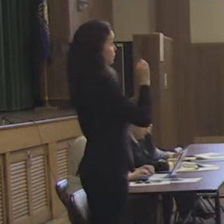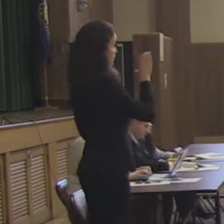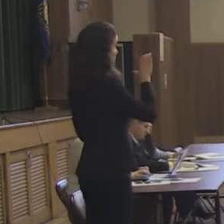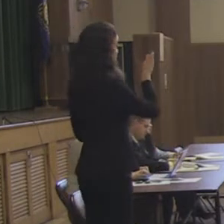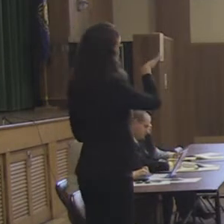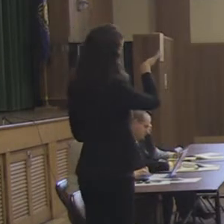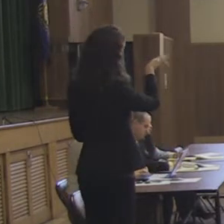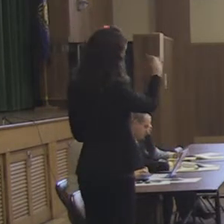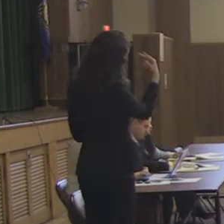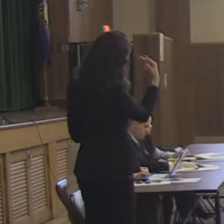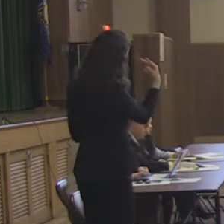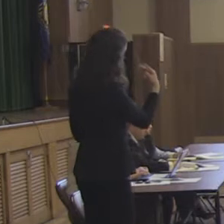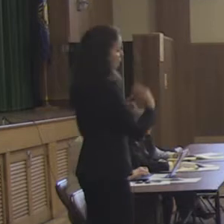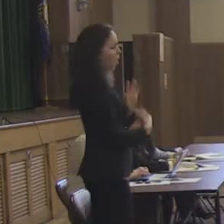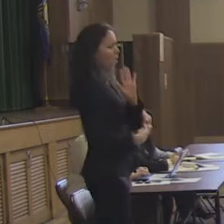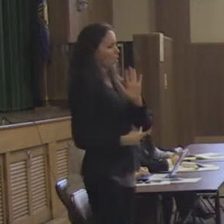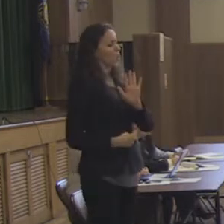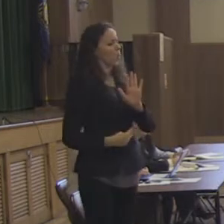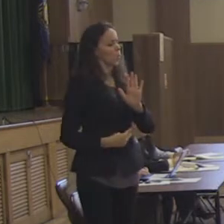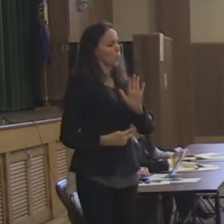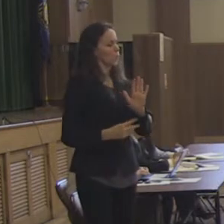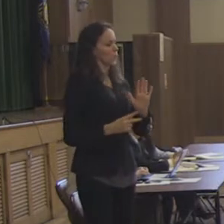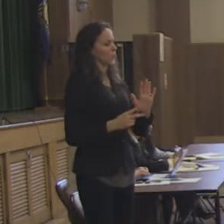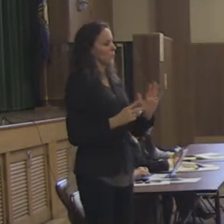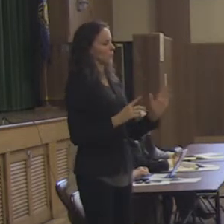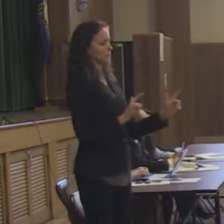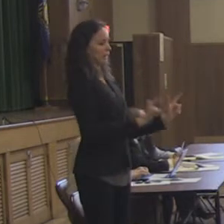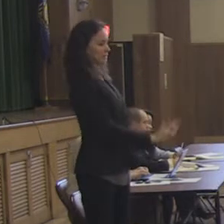they say that they have reduced